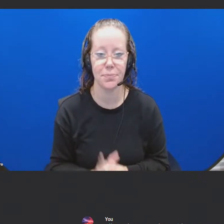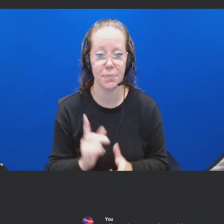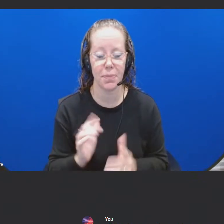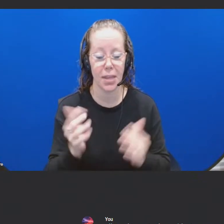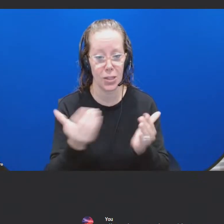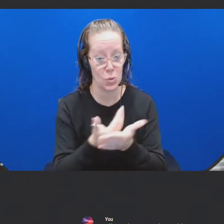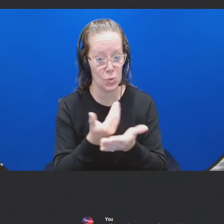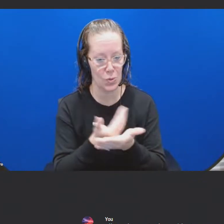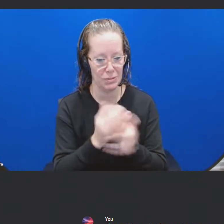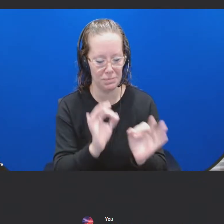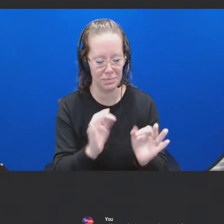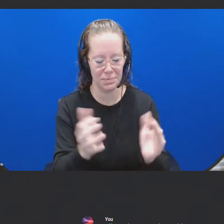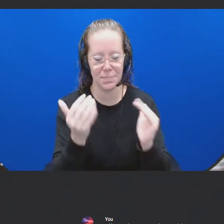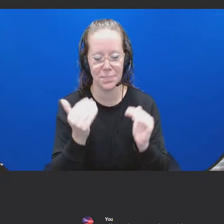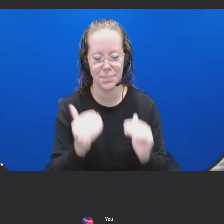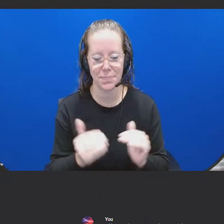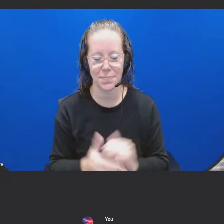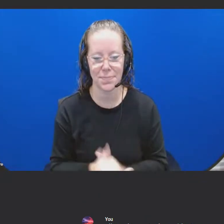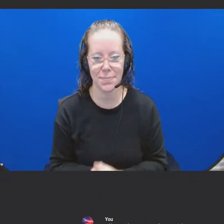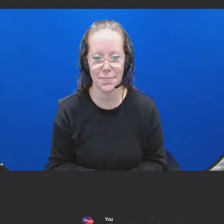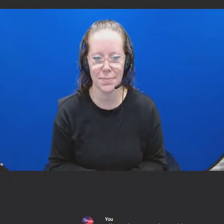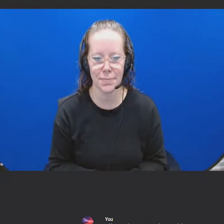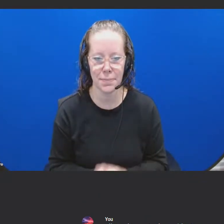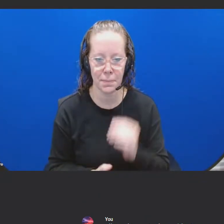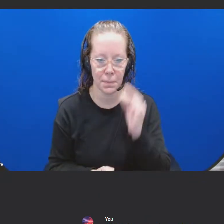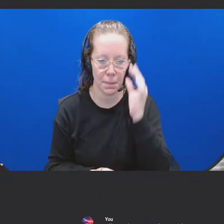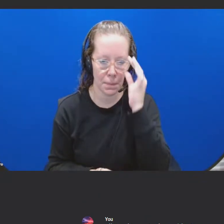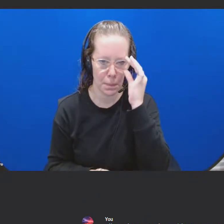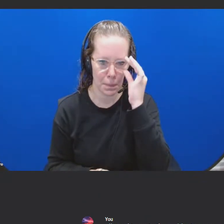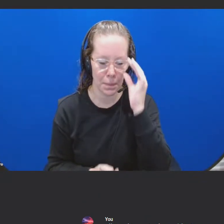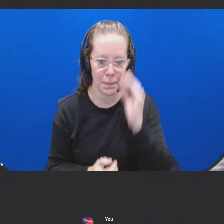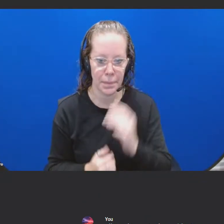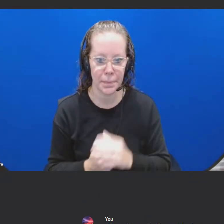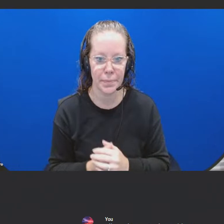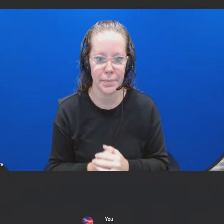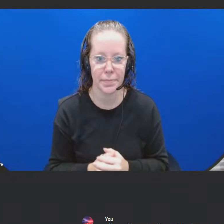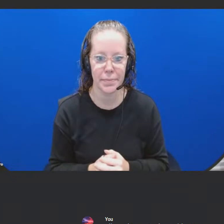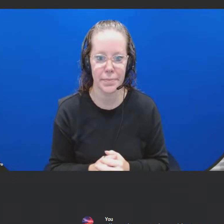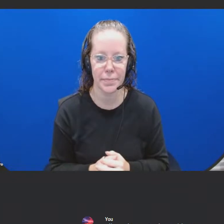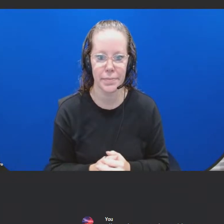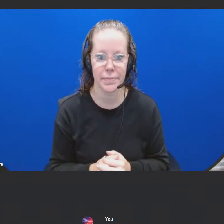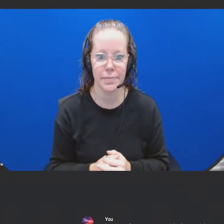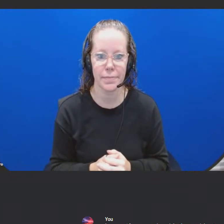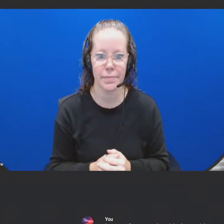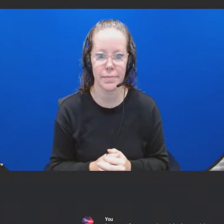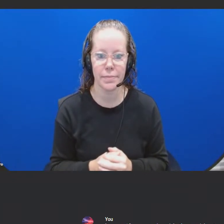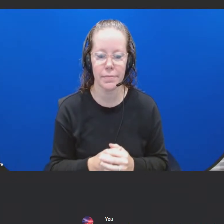Um, and again, you need to be in the room. Now,